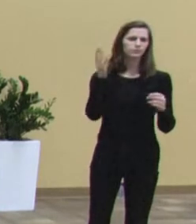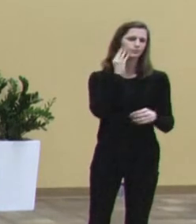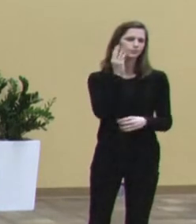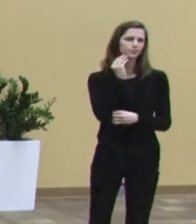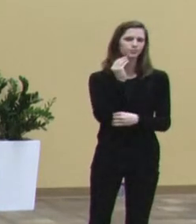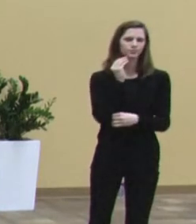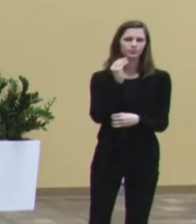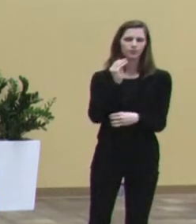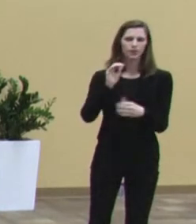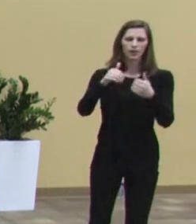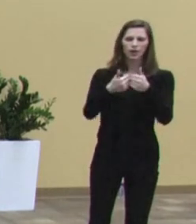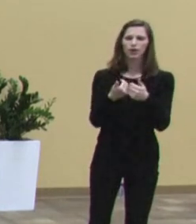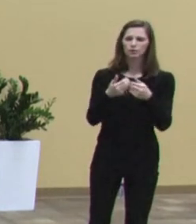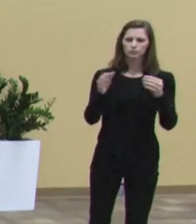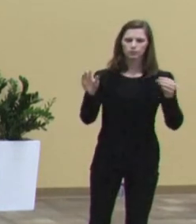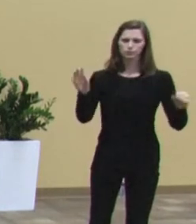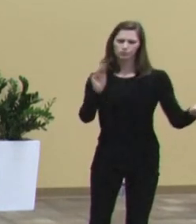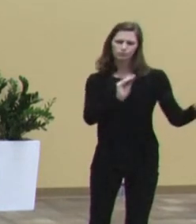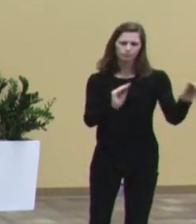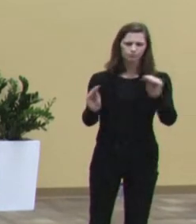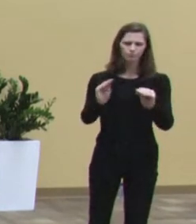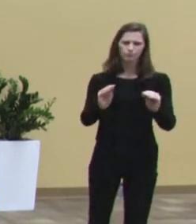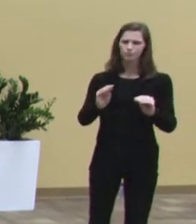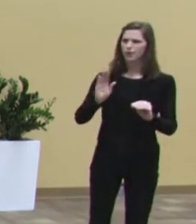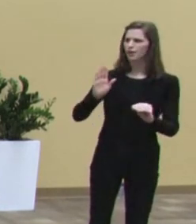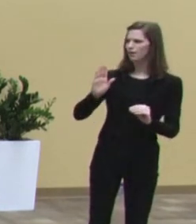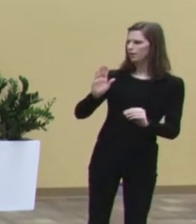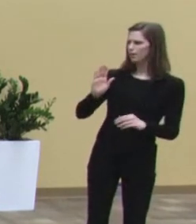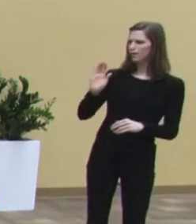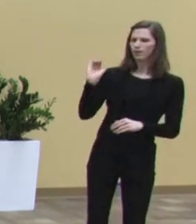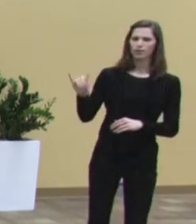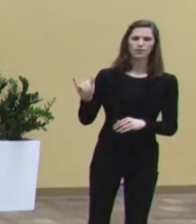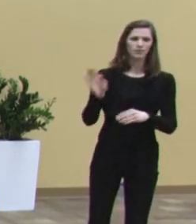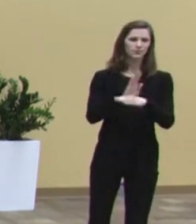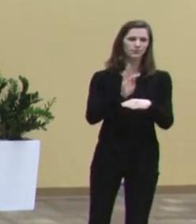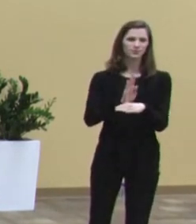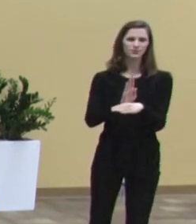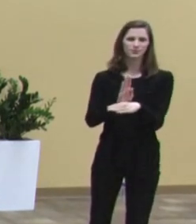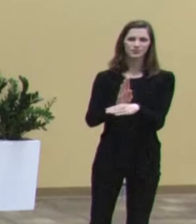the vision of Dr. Martin Luther King. So welcome, Mr. Charles O'Neill.